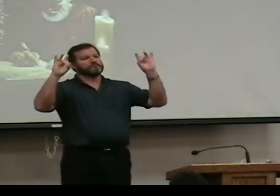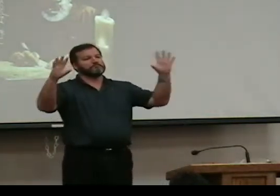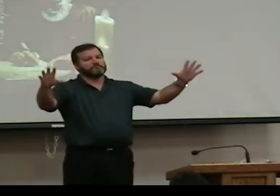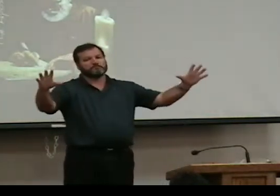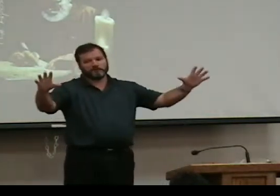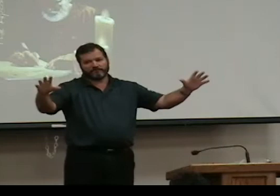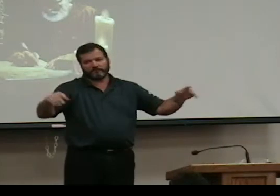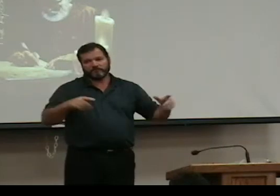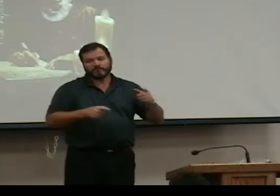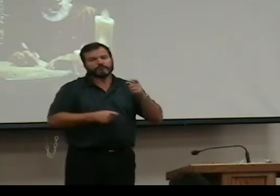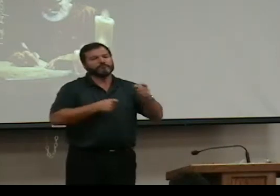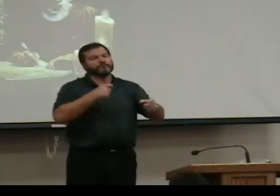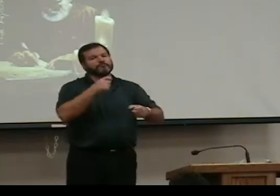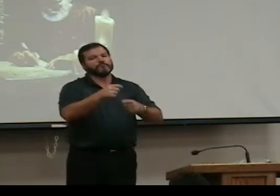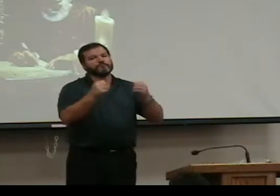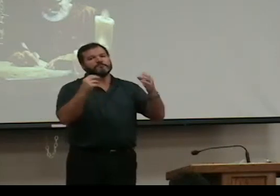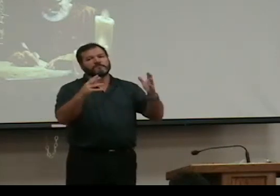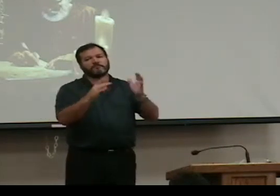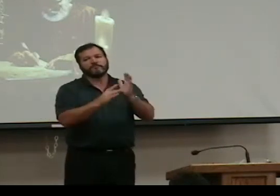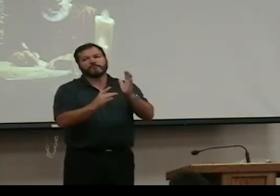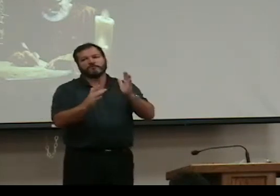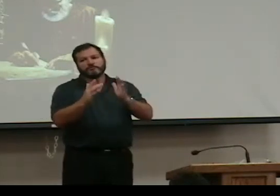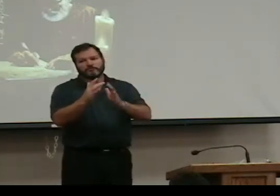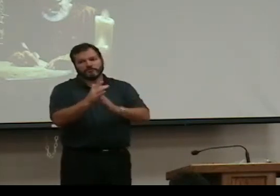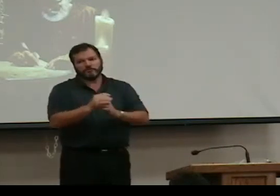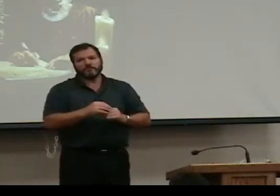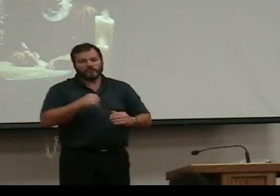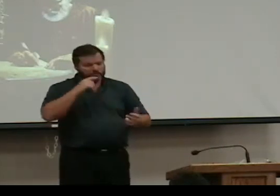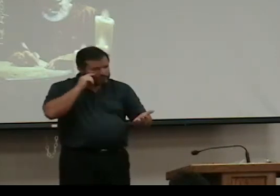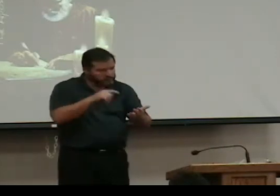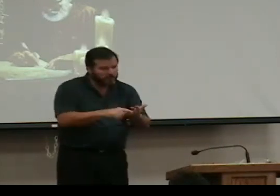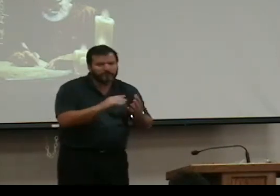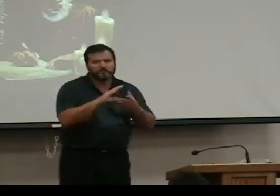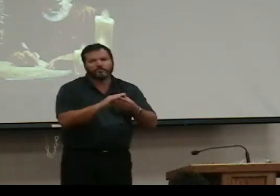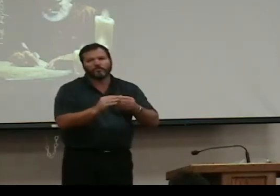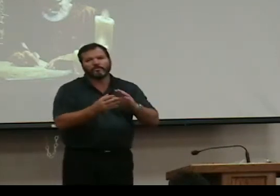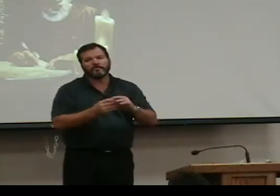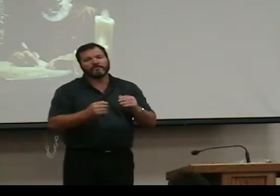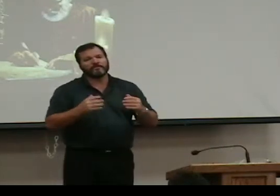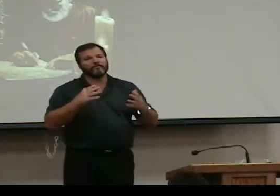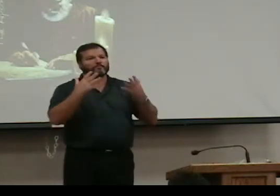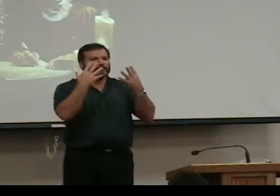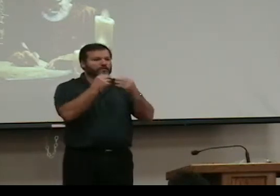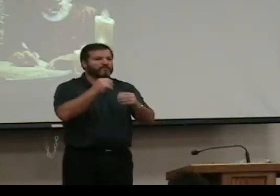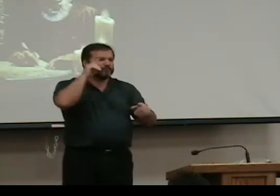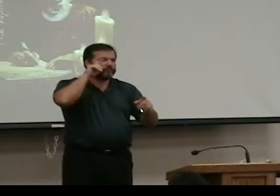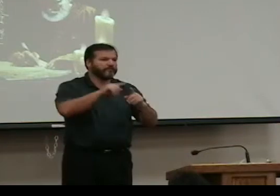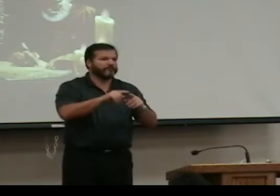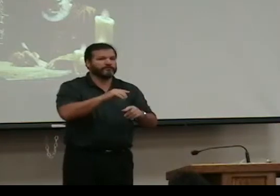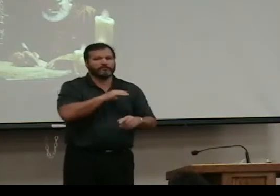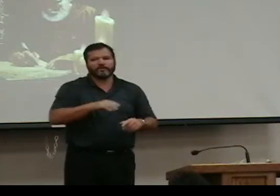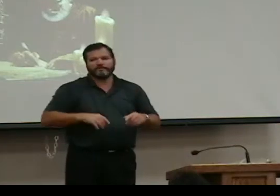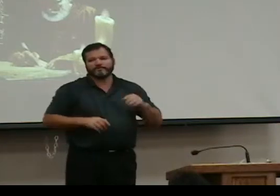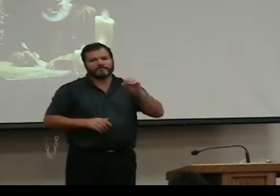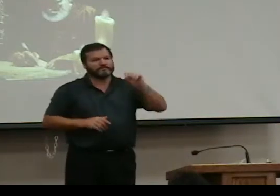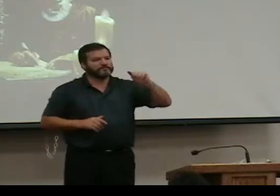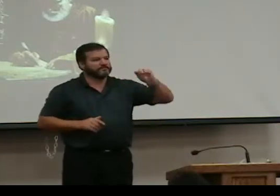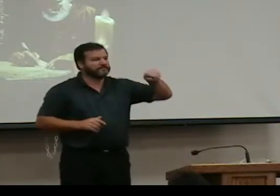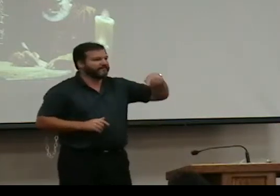It was awful. Persecution for many Christians. We see story after story. Our brother in